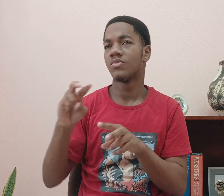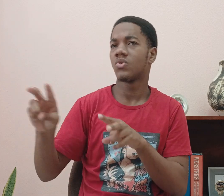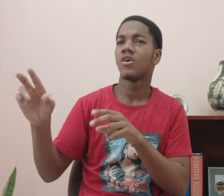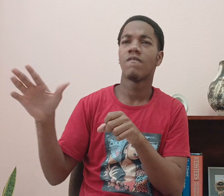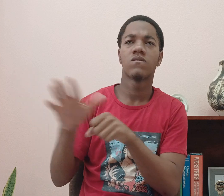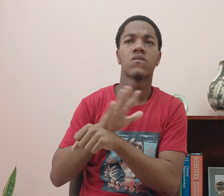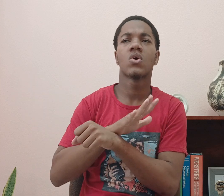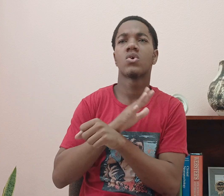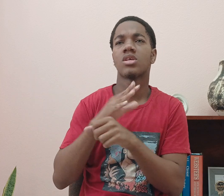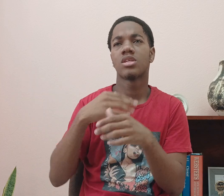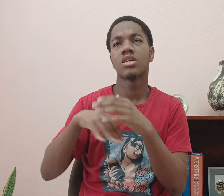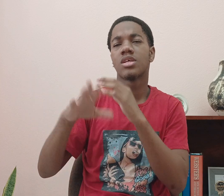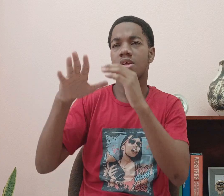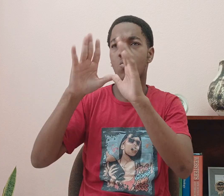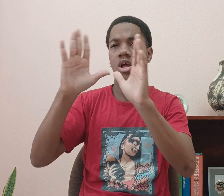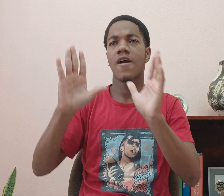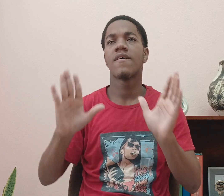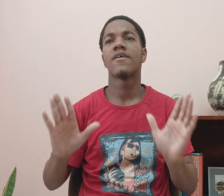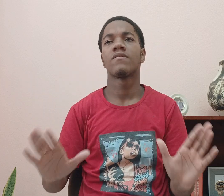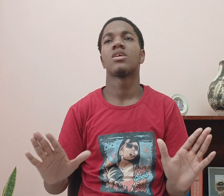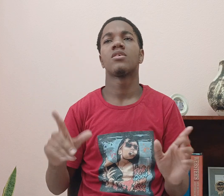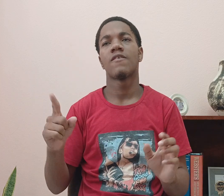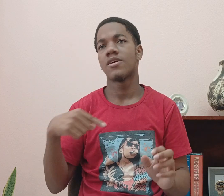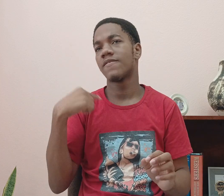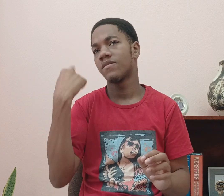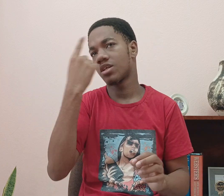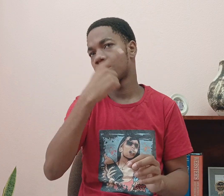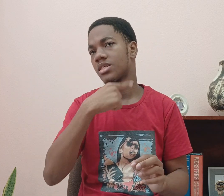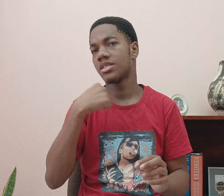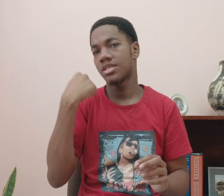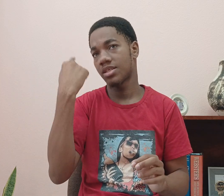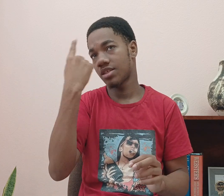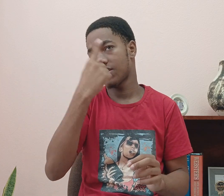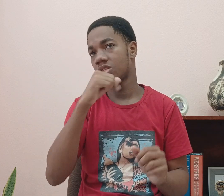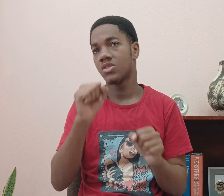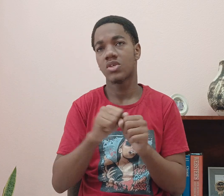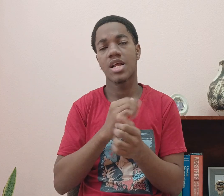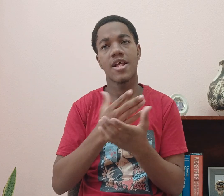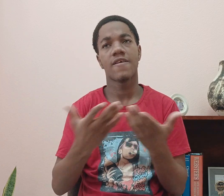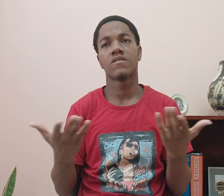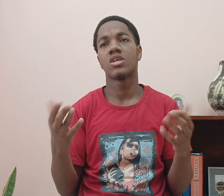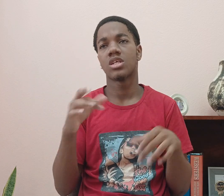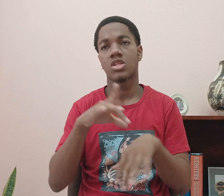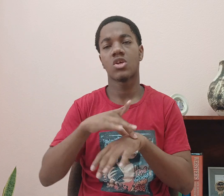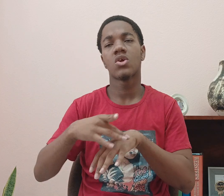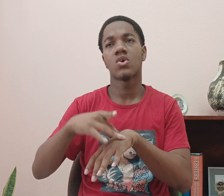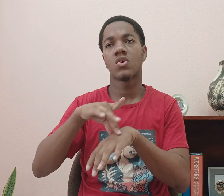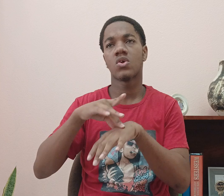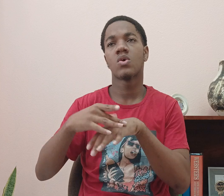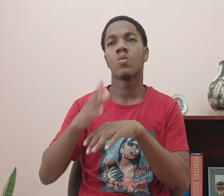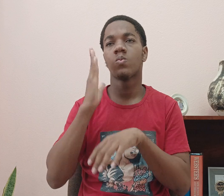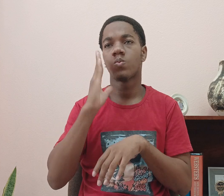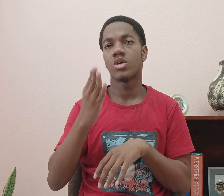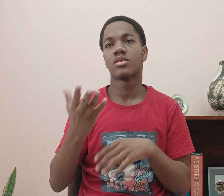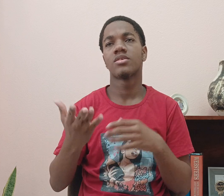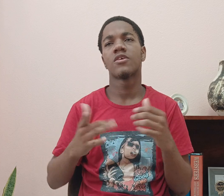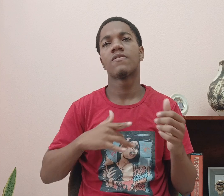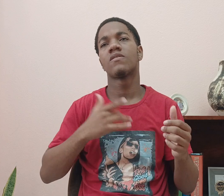and the things of earth will grow strangely dim in the light of His